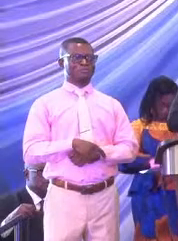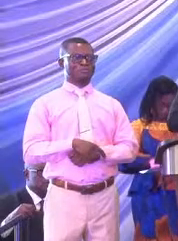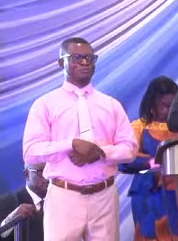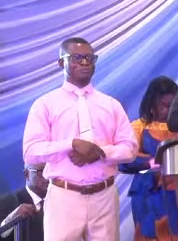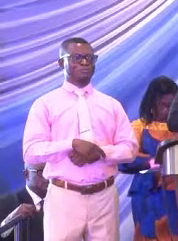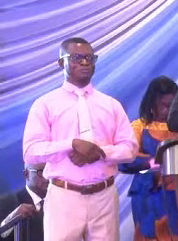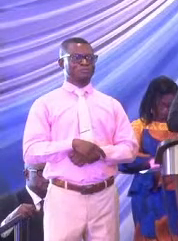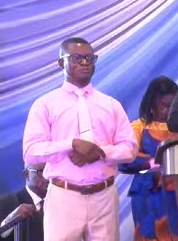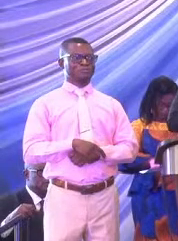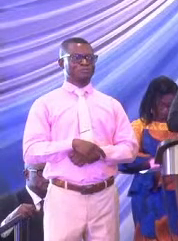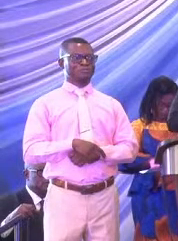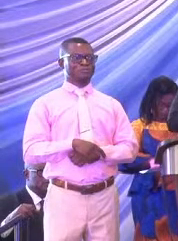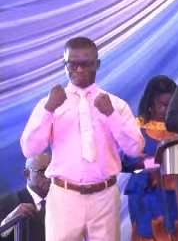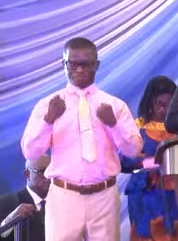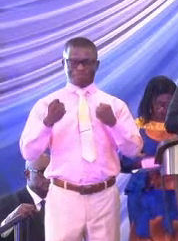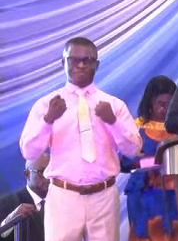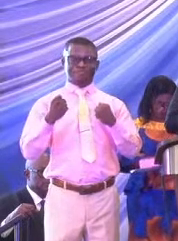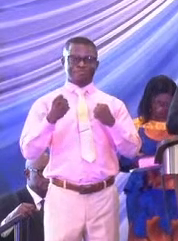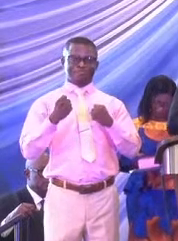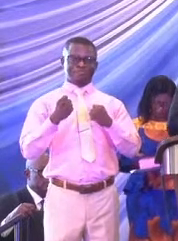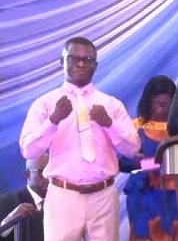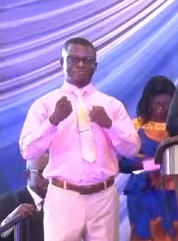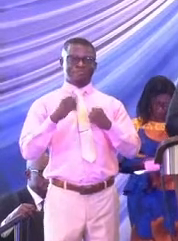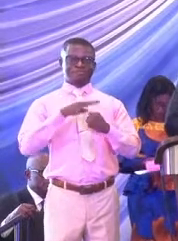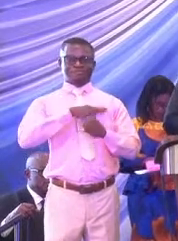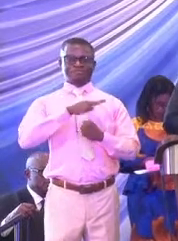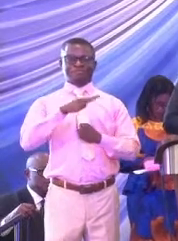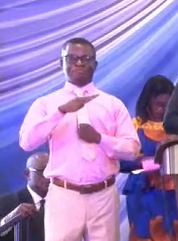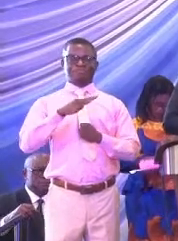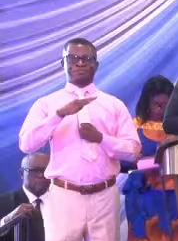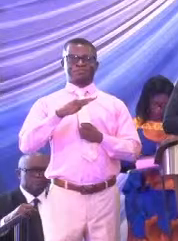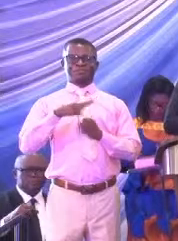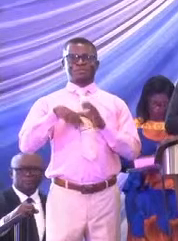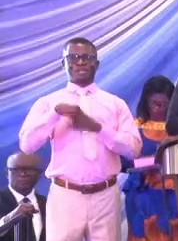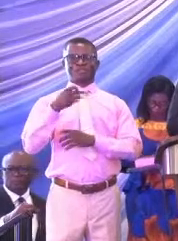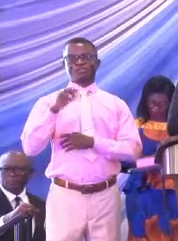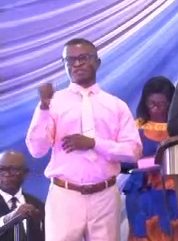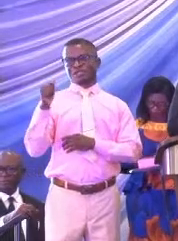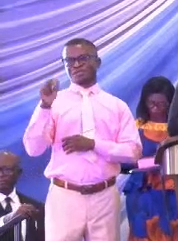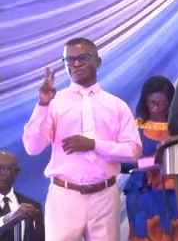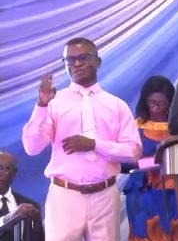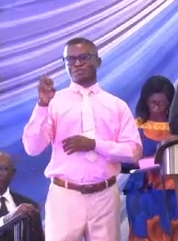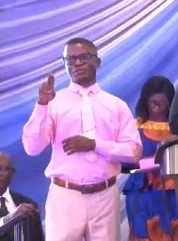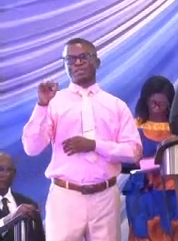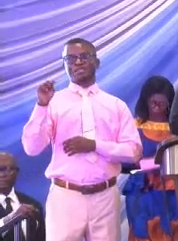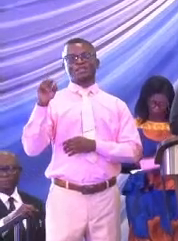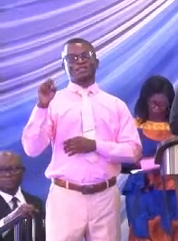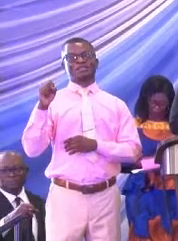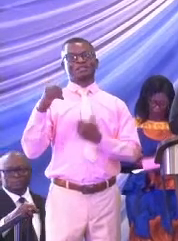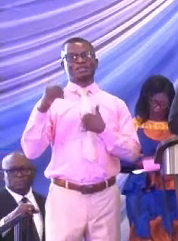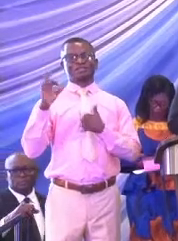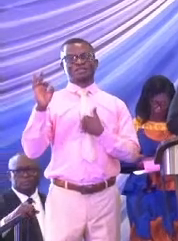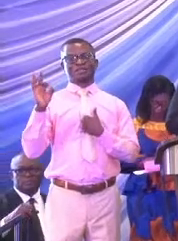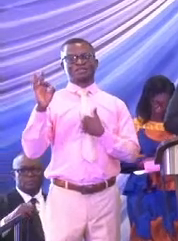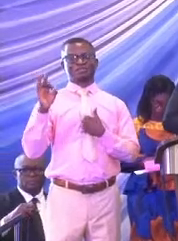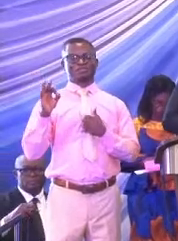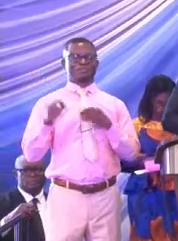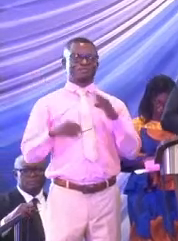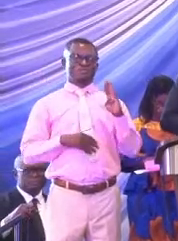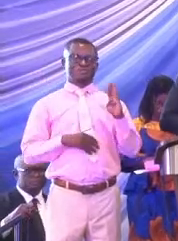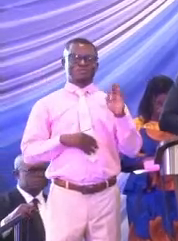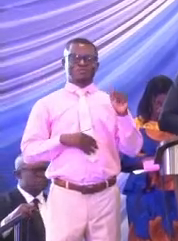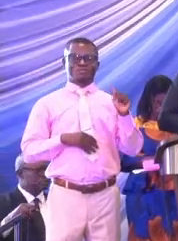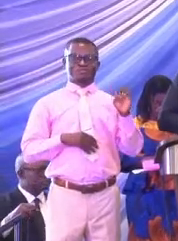For confidence and composure, which we scored over 10, Veritas scored 9 over 10.